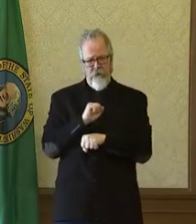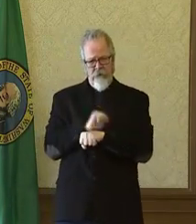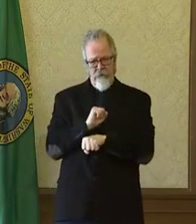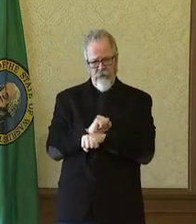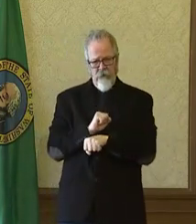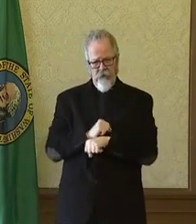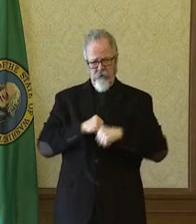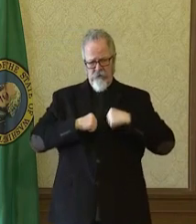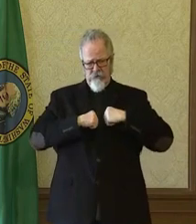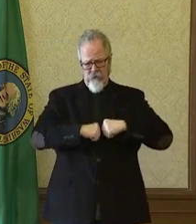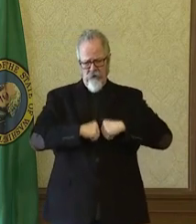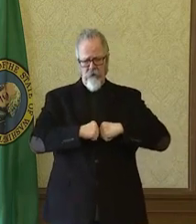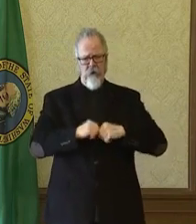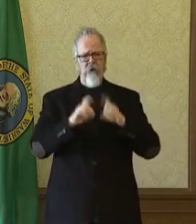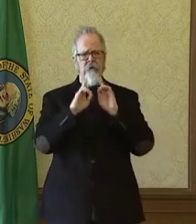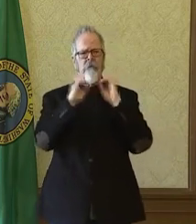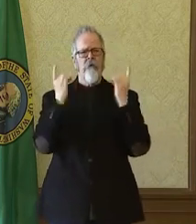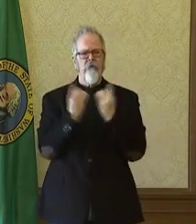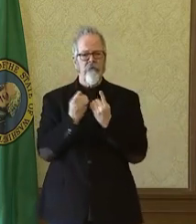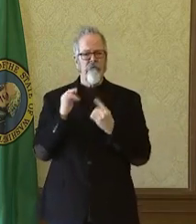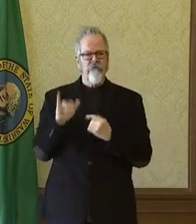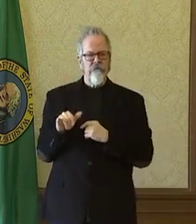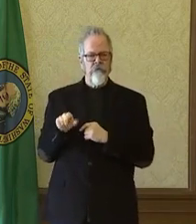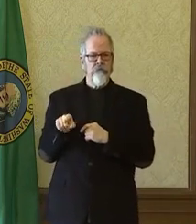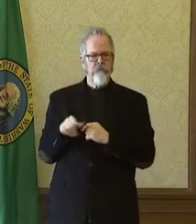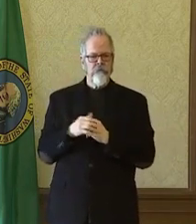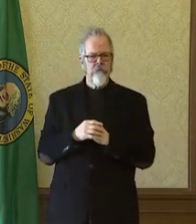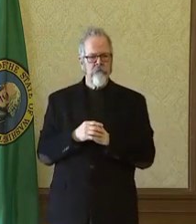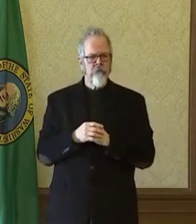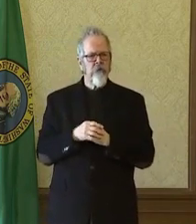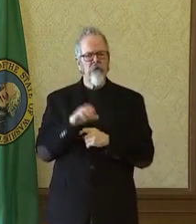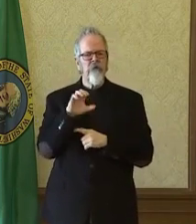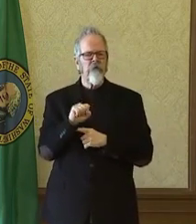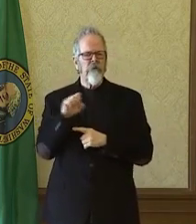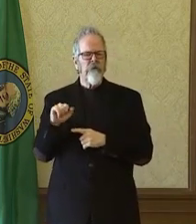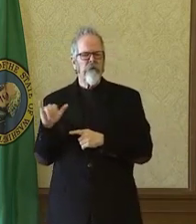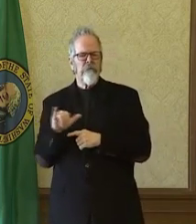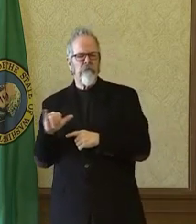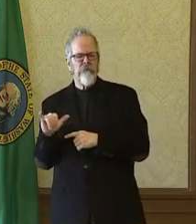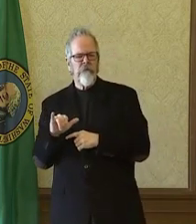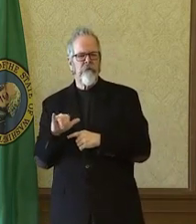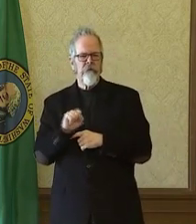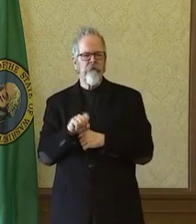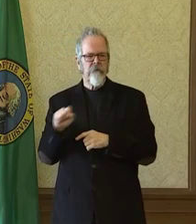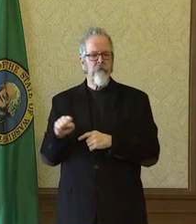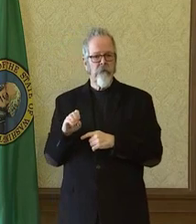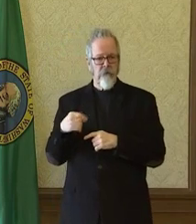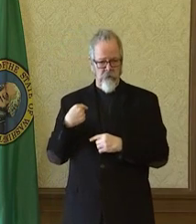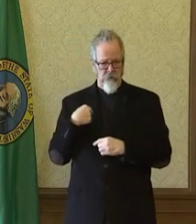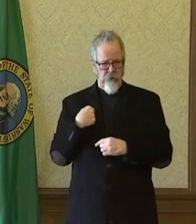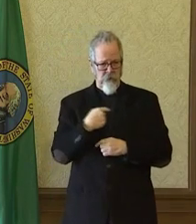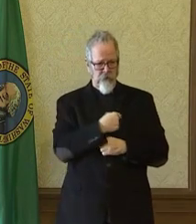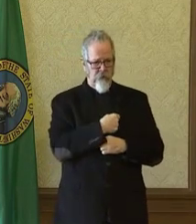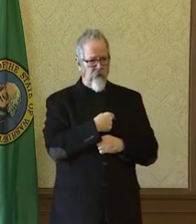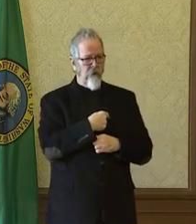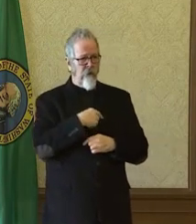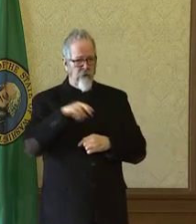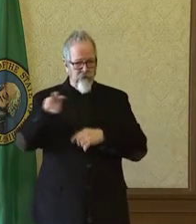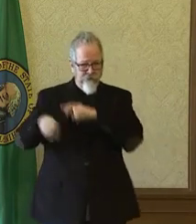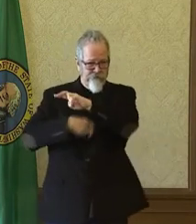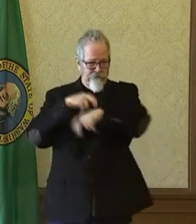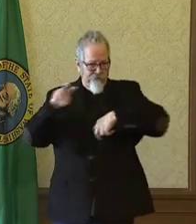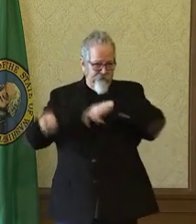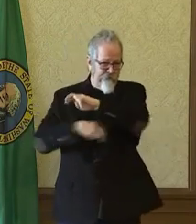do all of that work, but some of them will. So we're going to do everything we can to do this as quickly as possible. And I want to